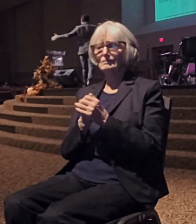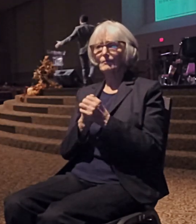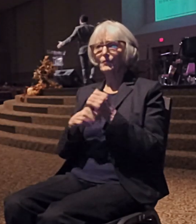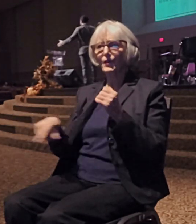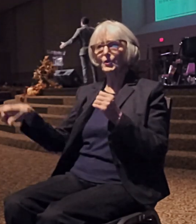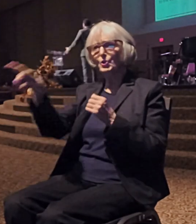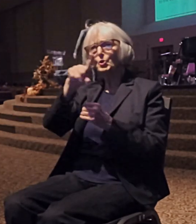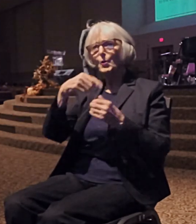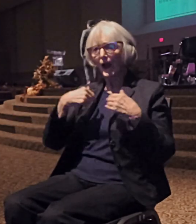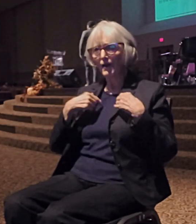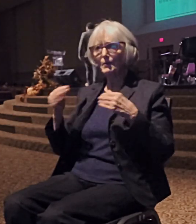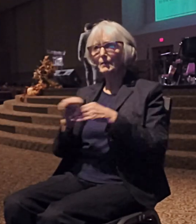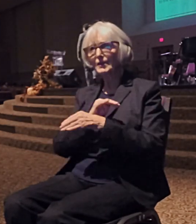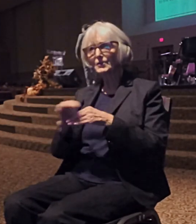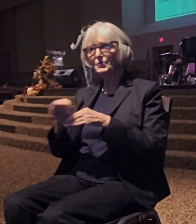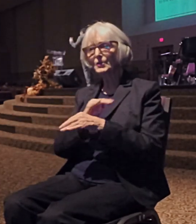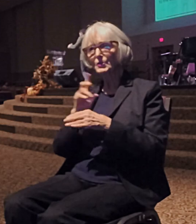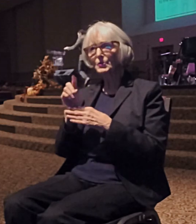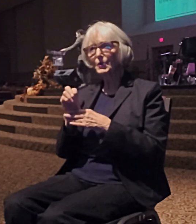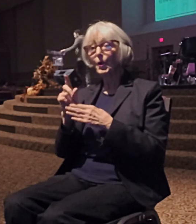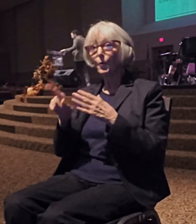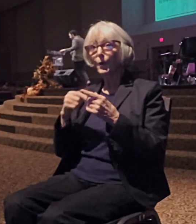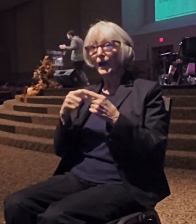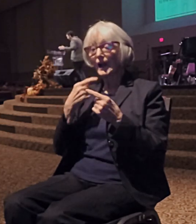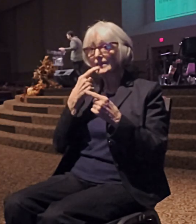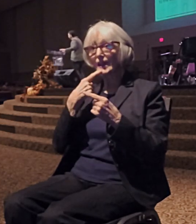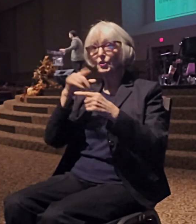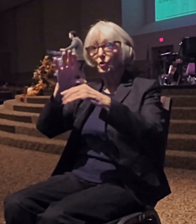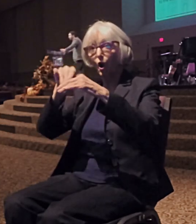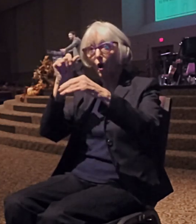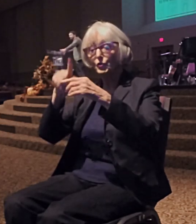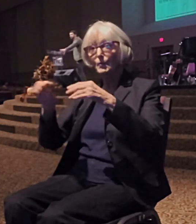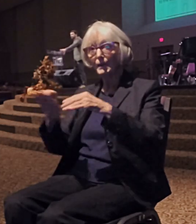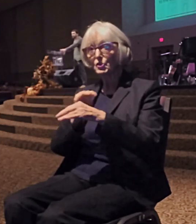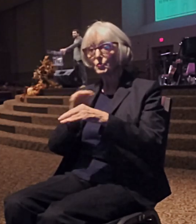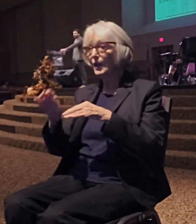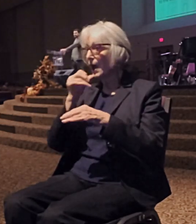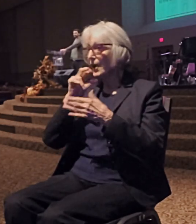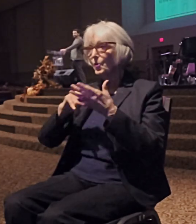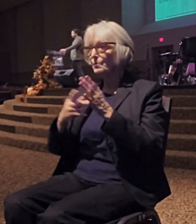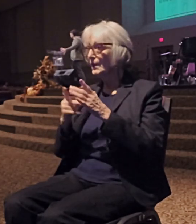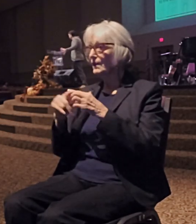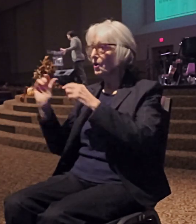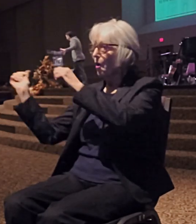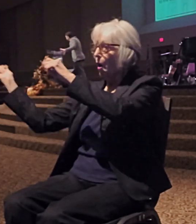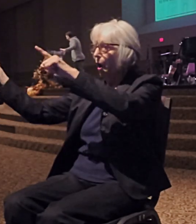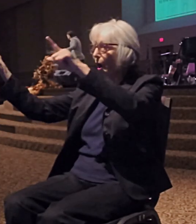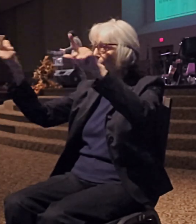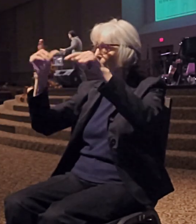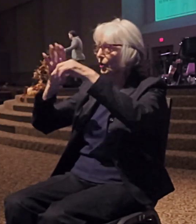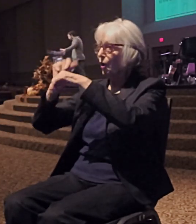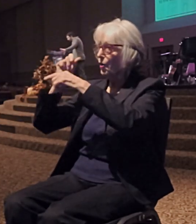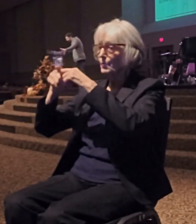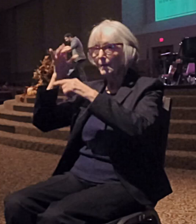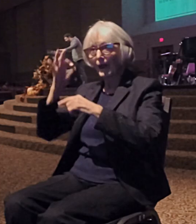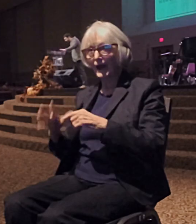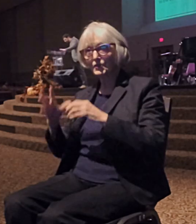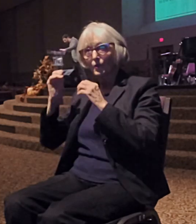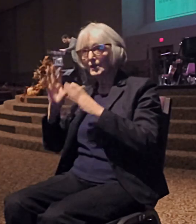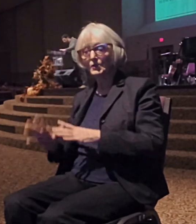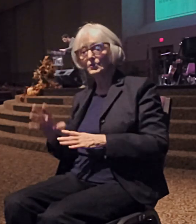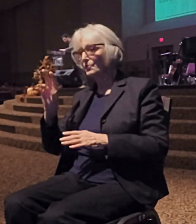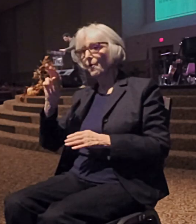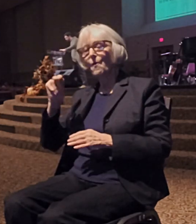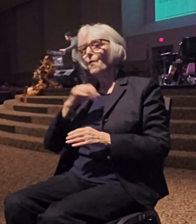You have a ministry. When I say you're called to ministry, I'm not implying that everyone in here is called to be a pastor teacher. That's not what I'm saying. What I'm saying is God